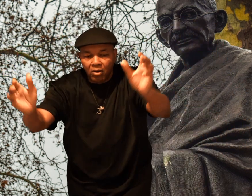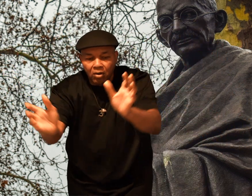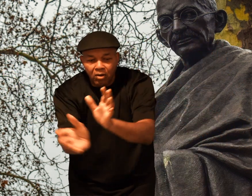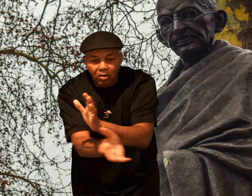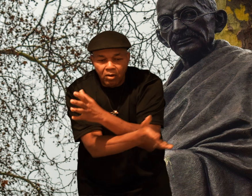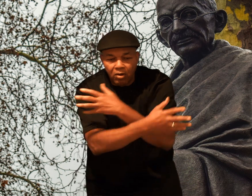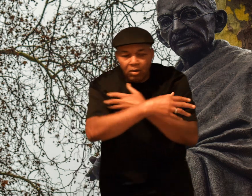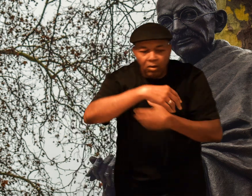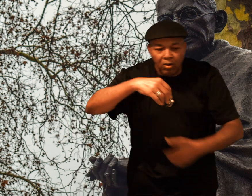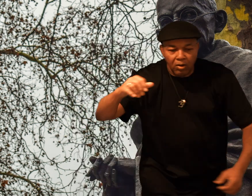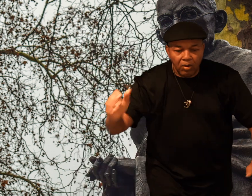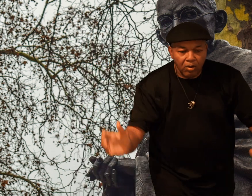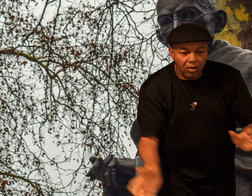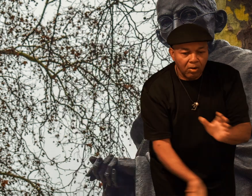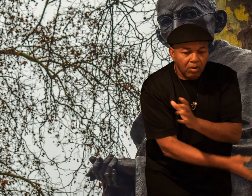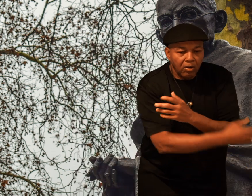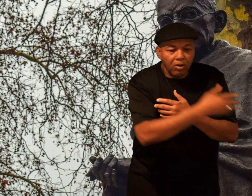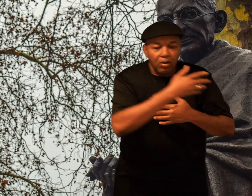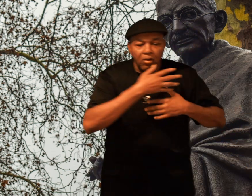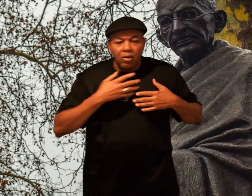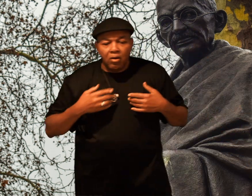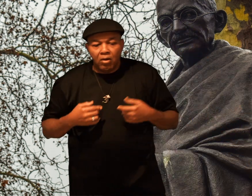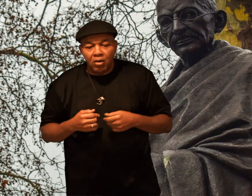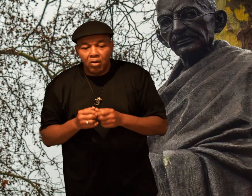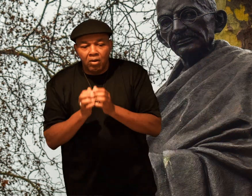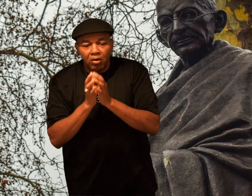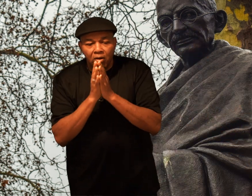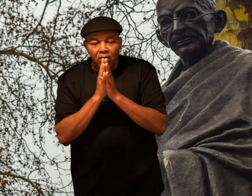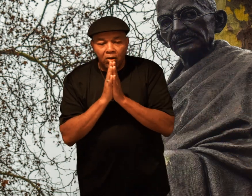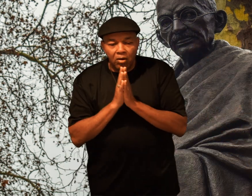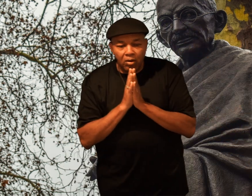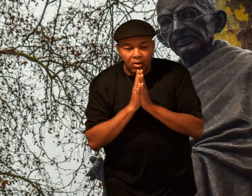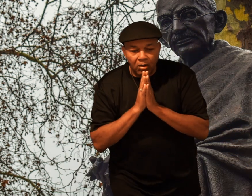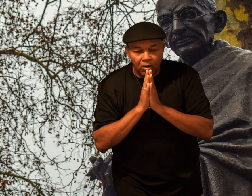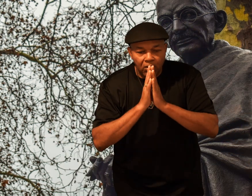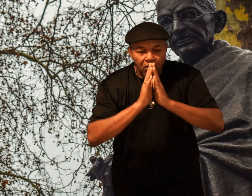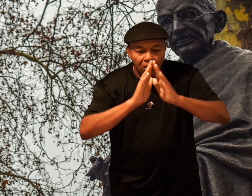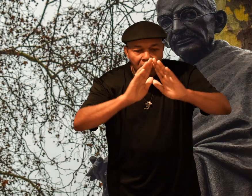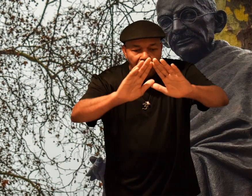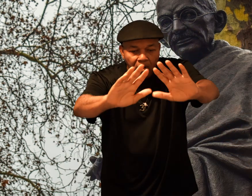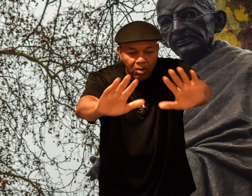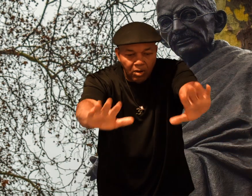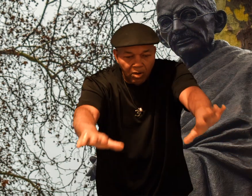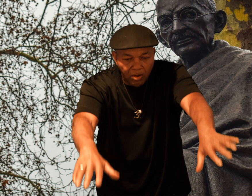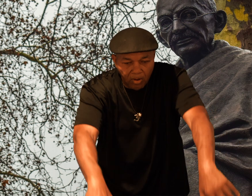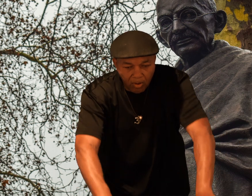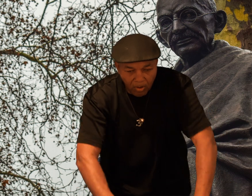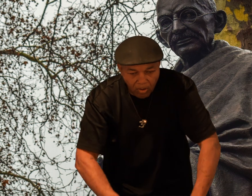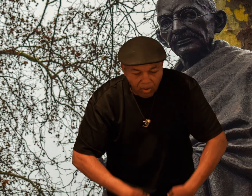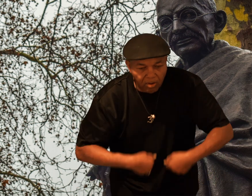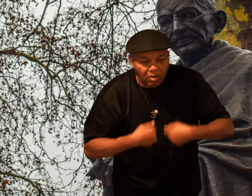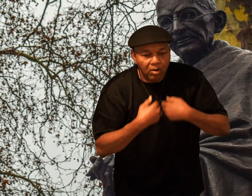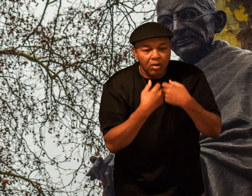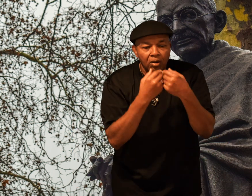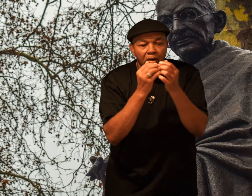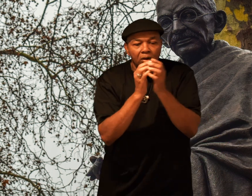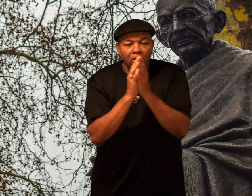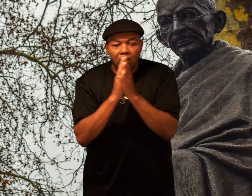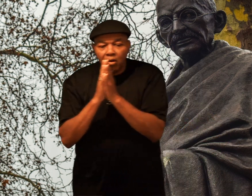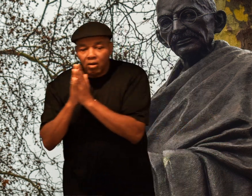keep on digging till we find peace. Yeah, the cynics always say that nothing ever